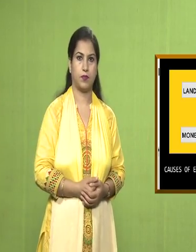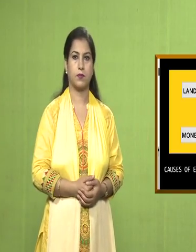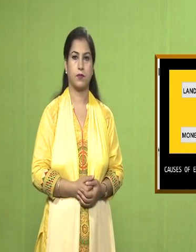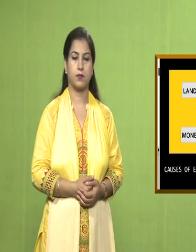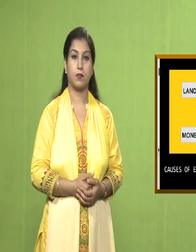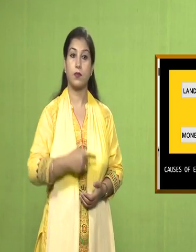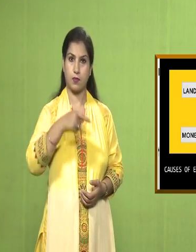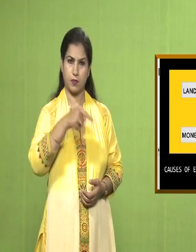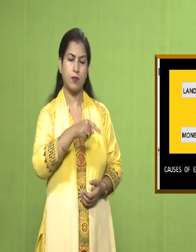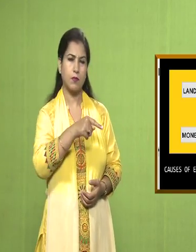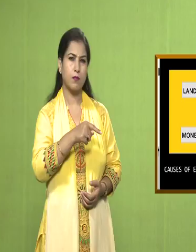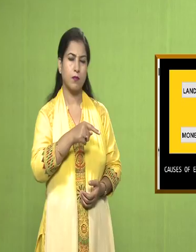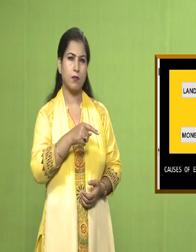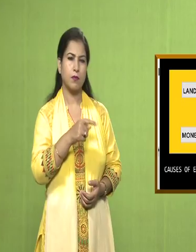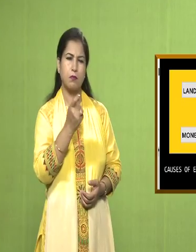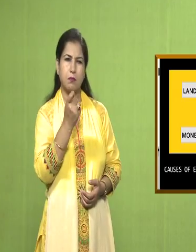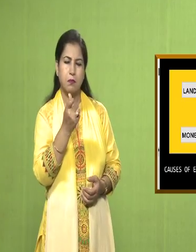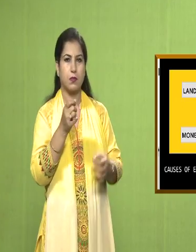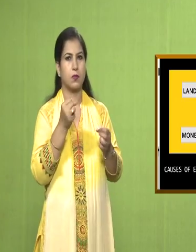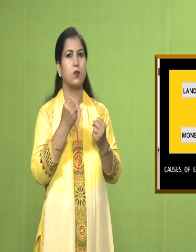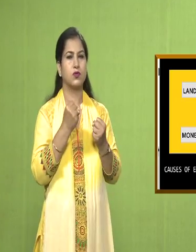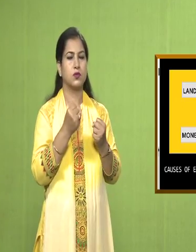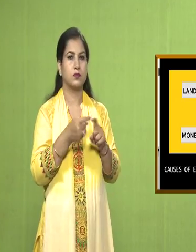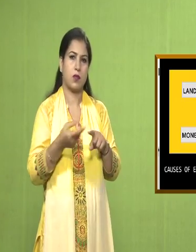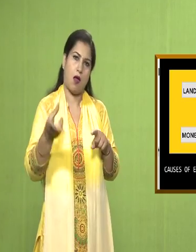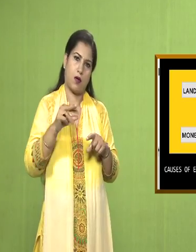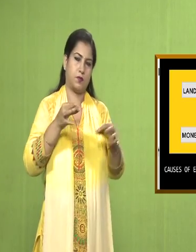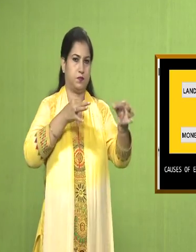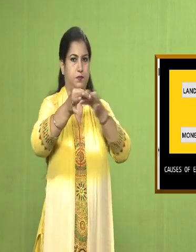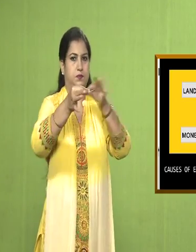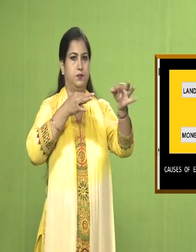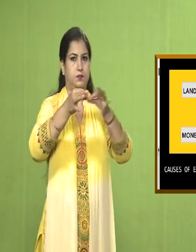This point is little difficult to understand, so let us study it in detail.